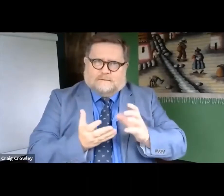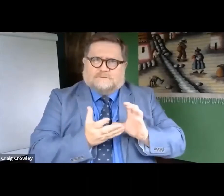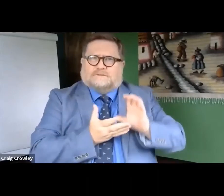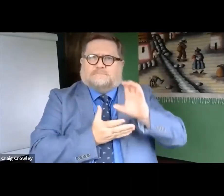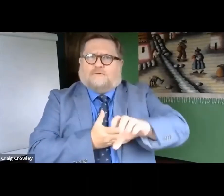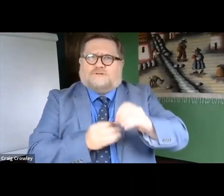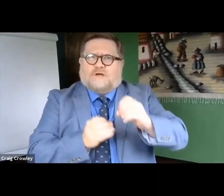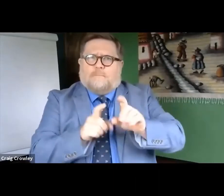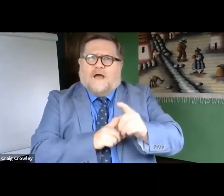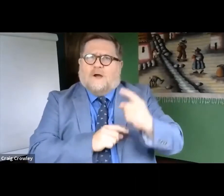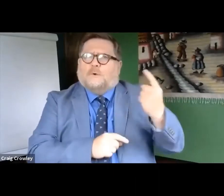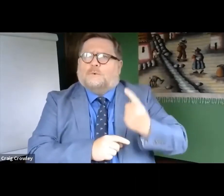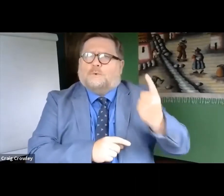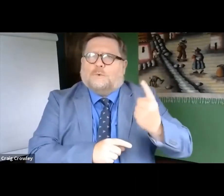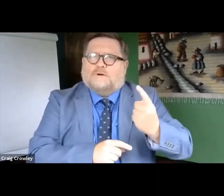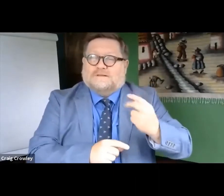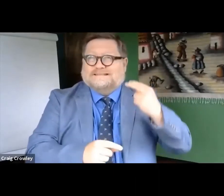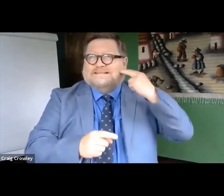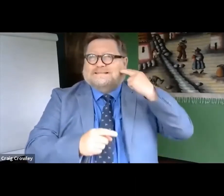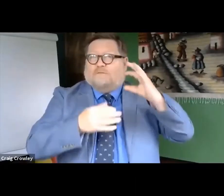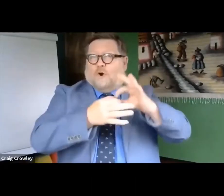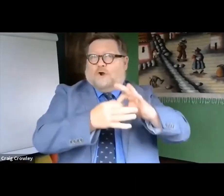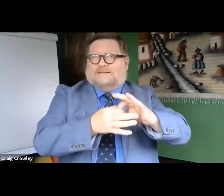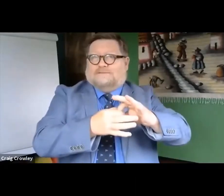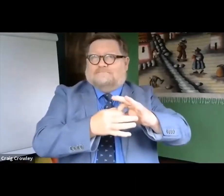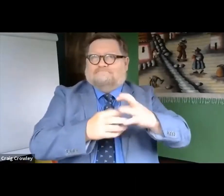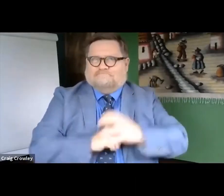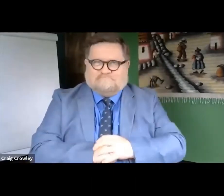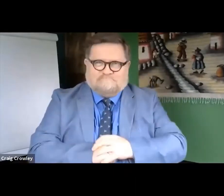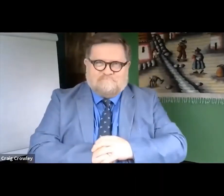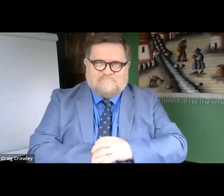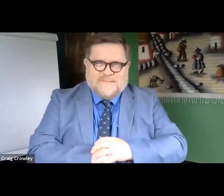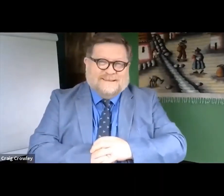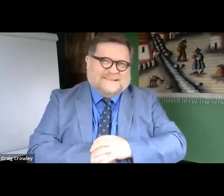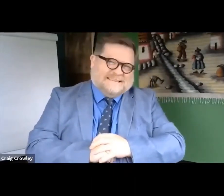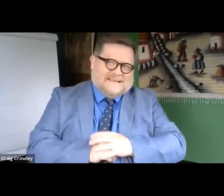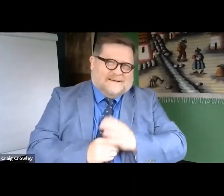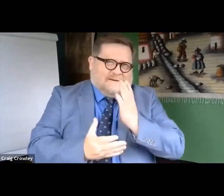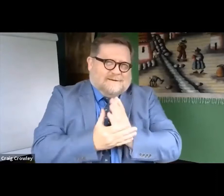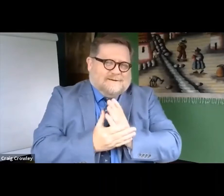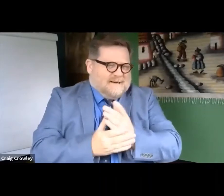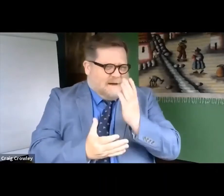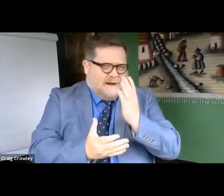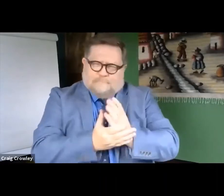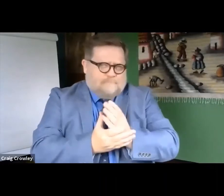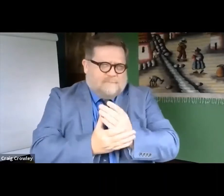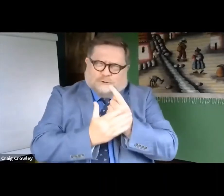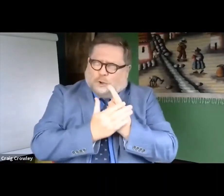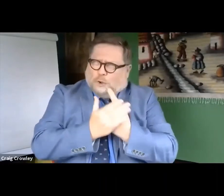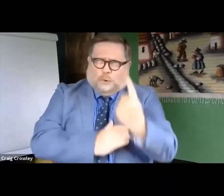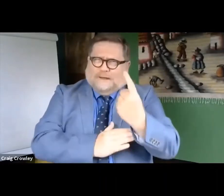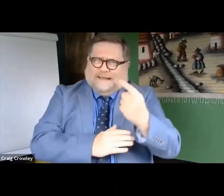This webinar today is sponsored by Deaf Connect.